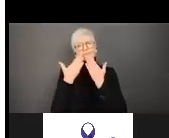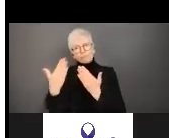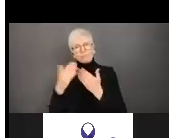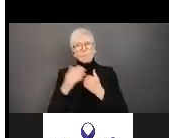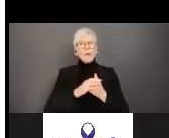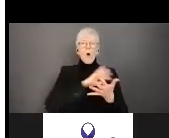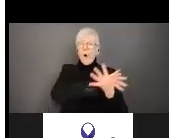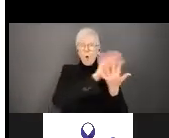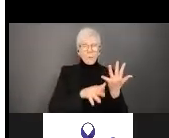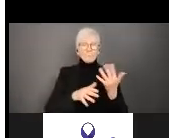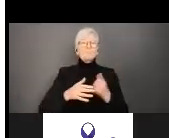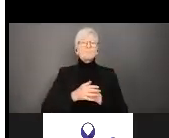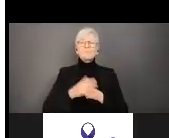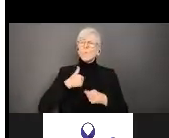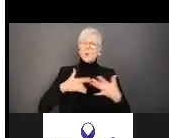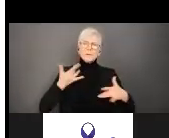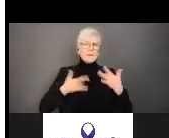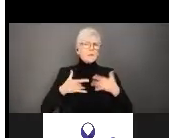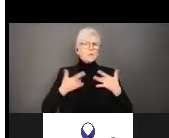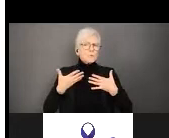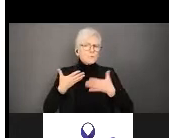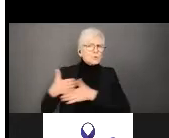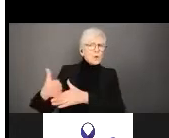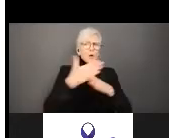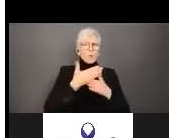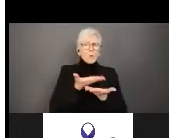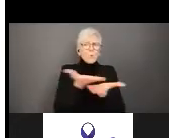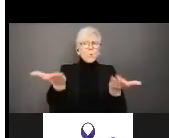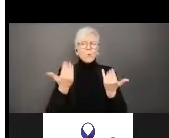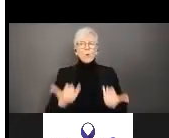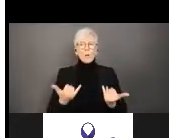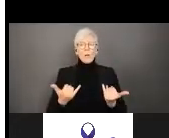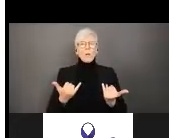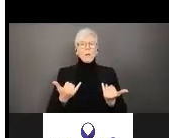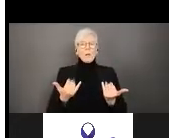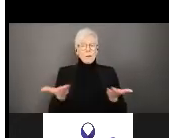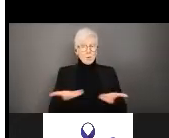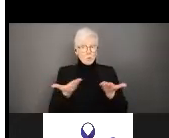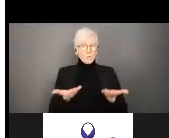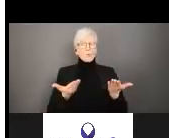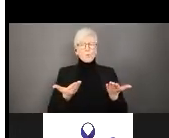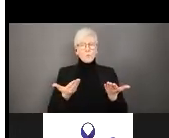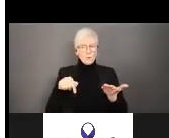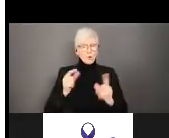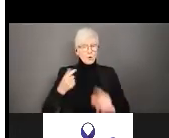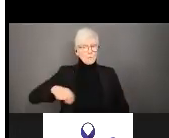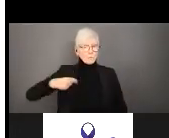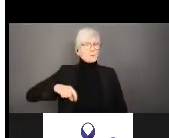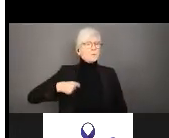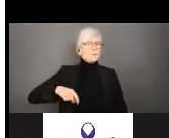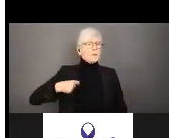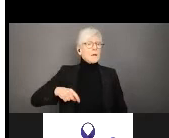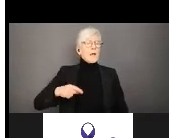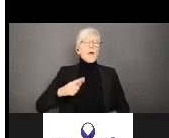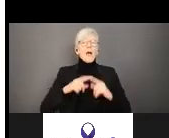to be able to talk about this directly today with you through this platform, and to talk about what we discussed